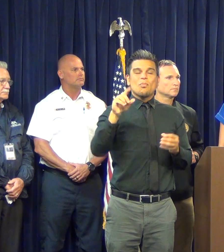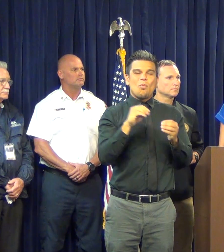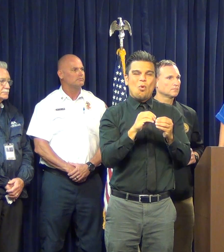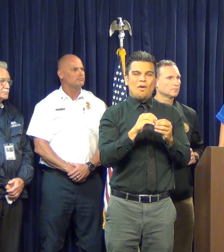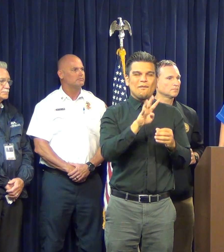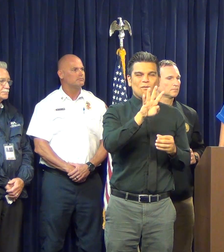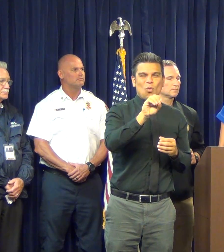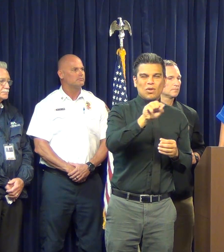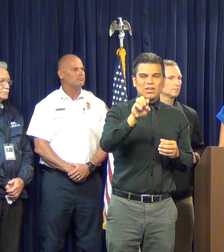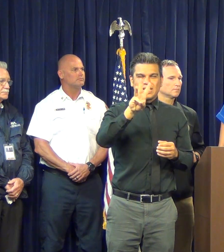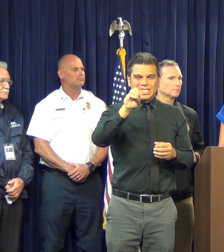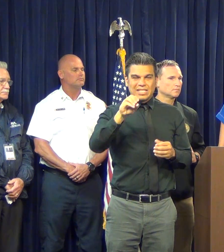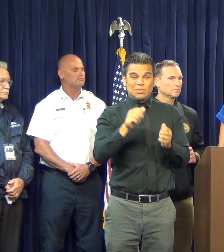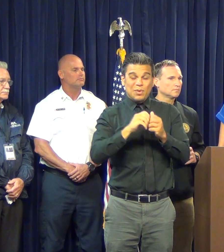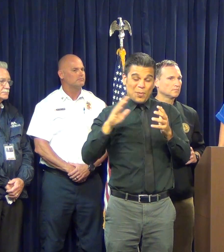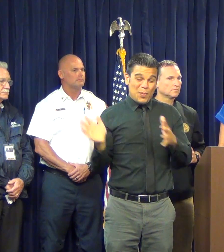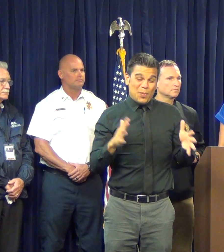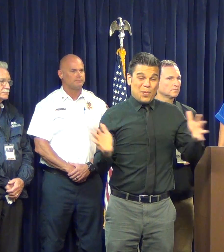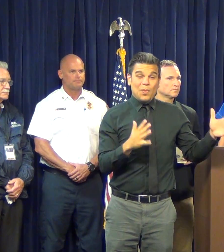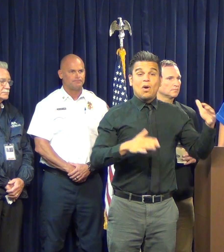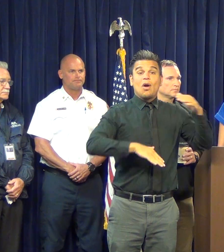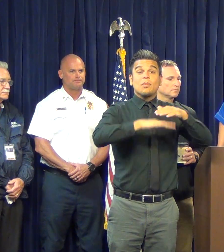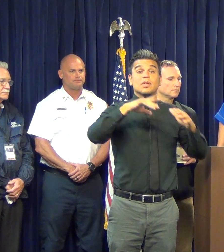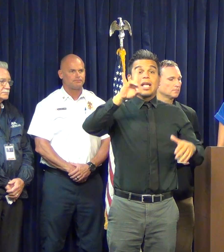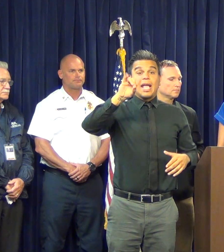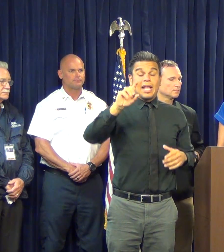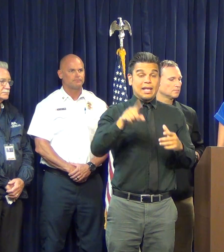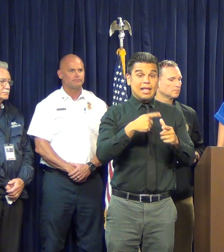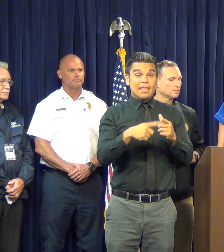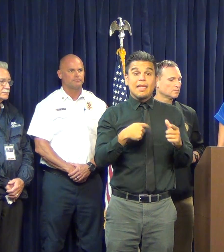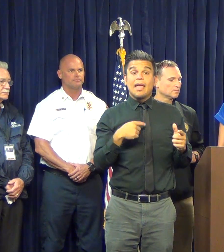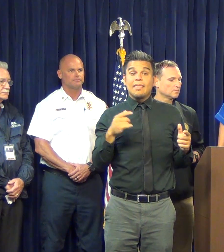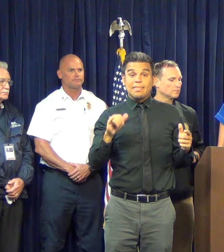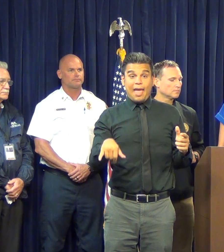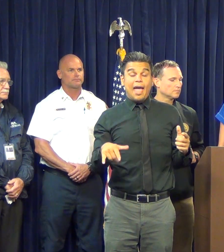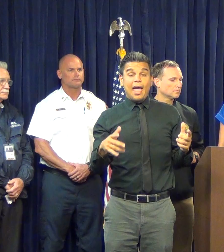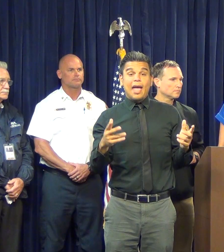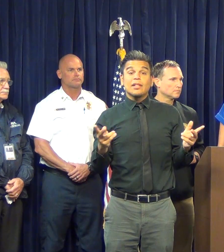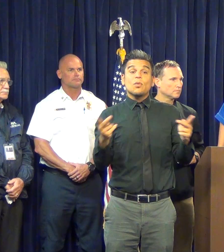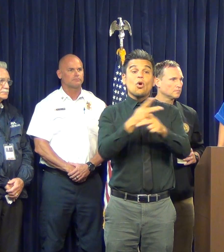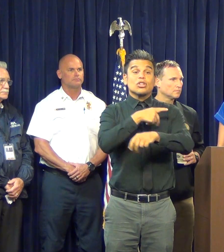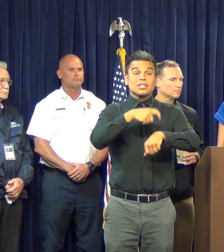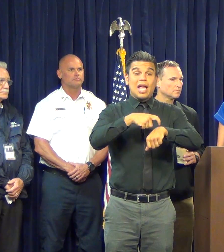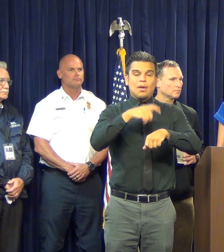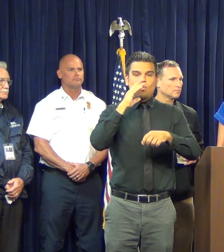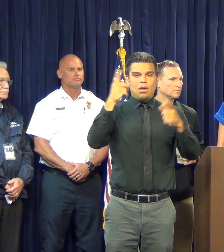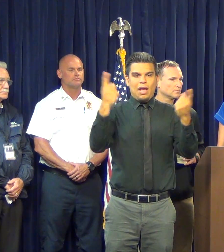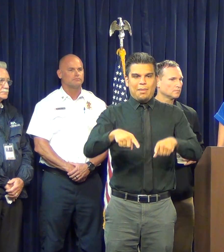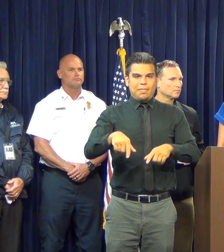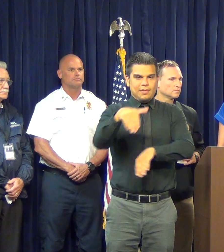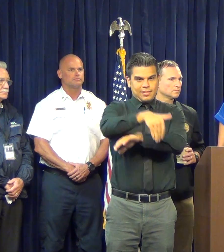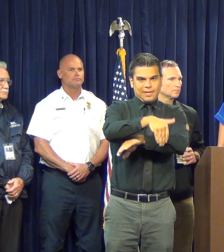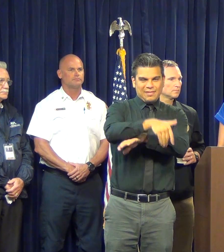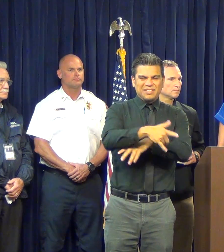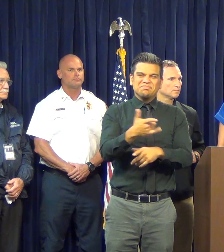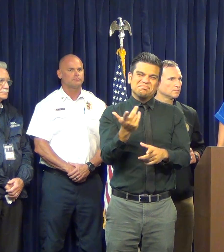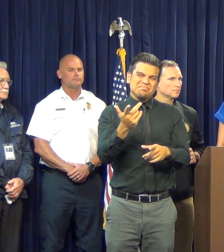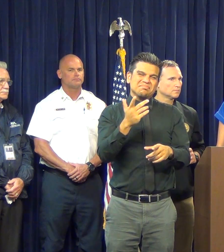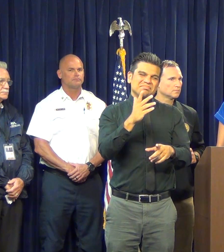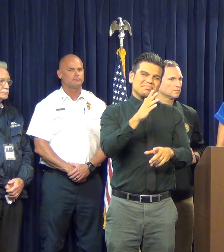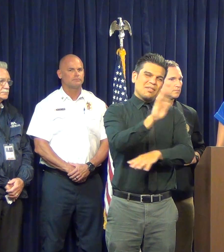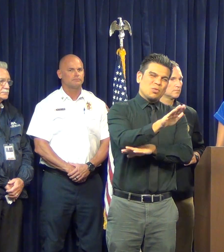60 with gust up to 80. And again, the peak in that wind speed would be this evening, late this afternoon into this